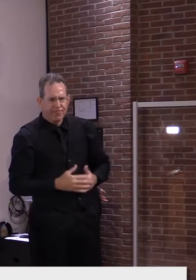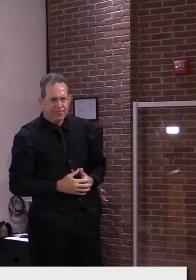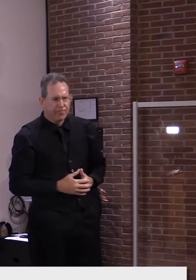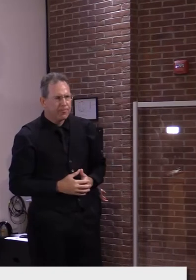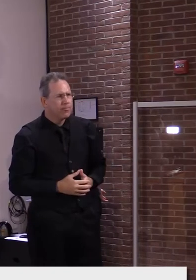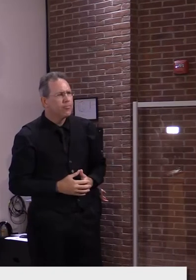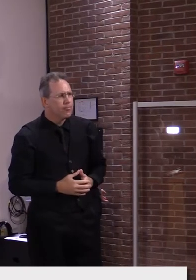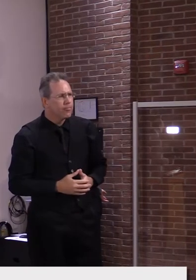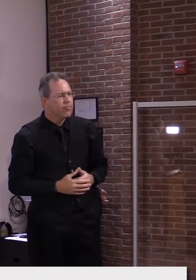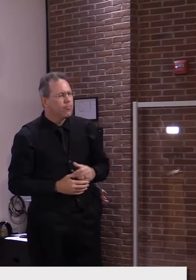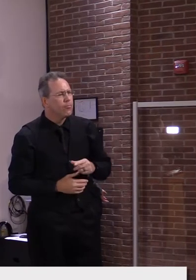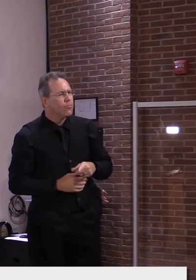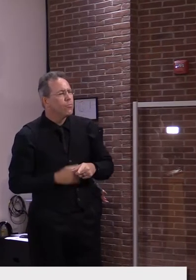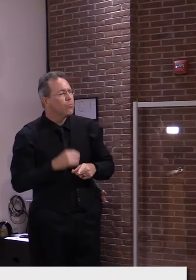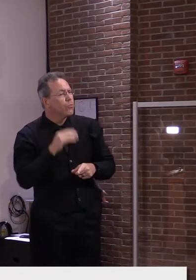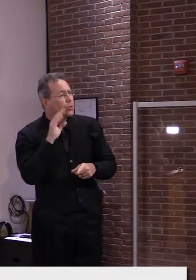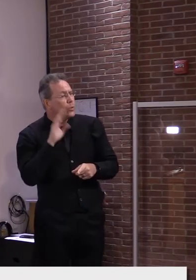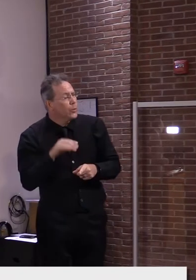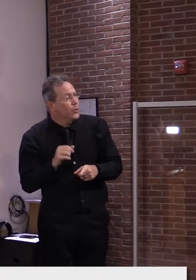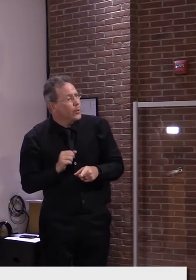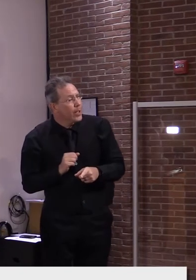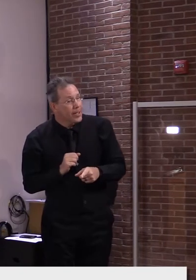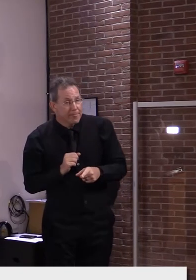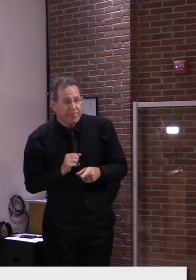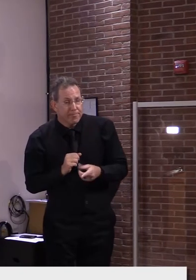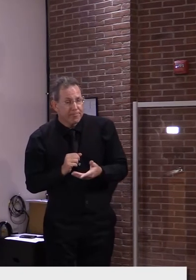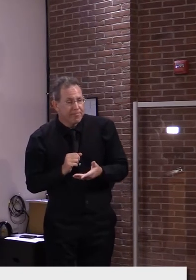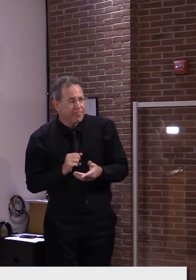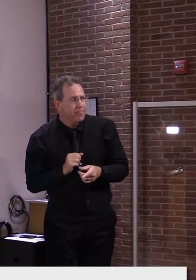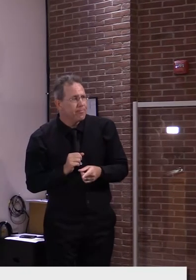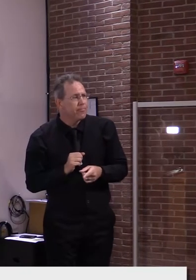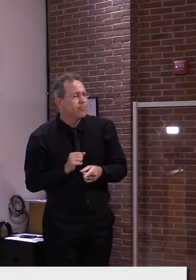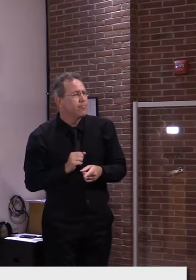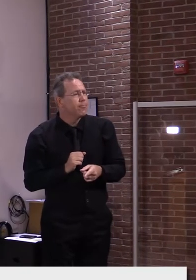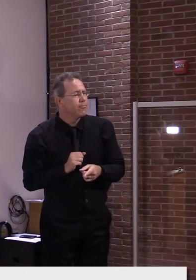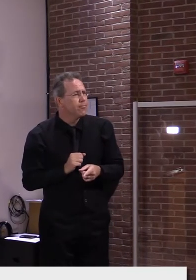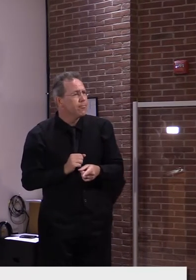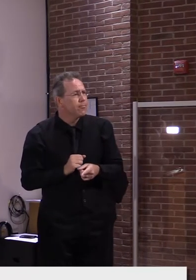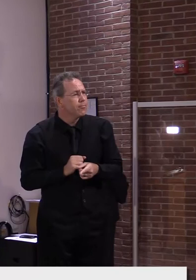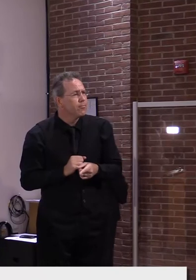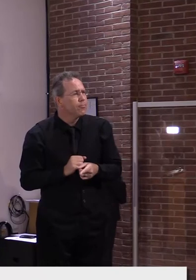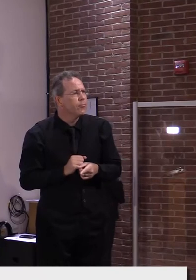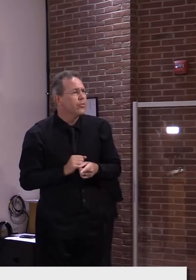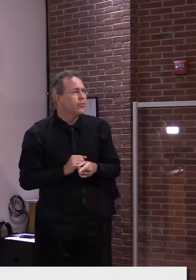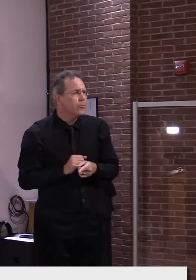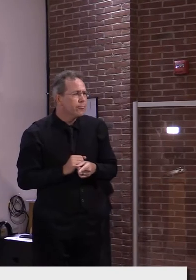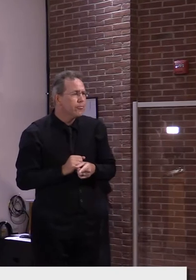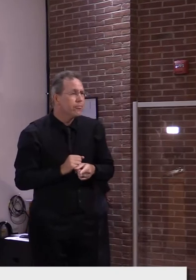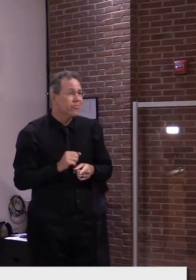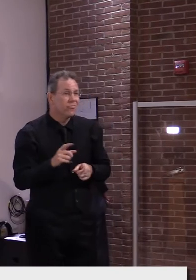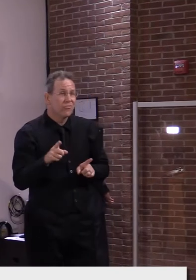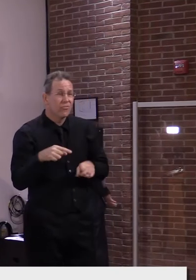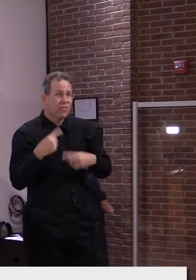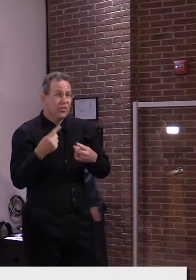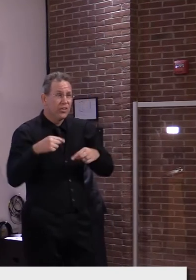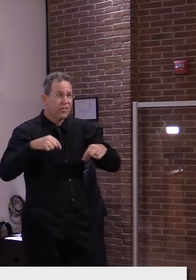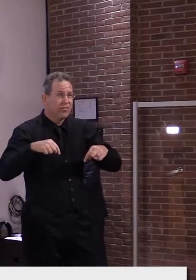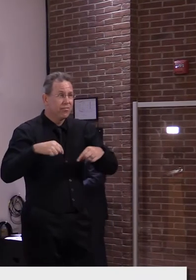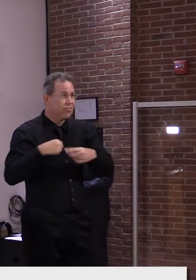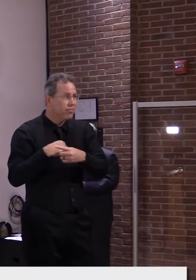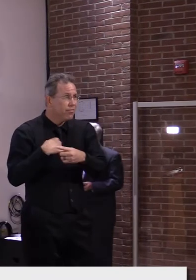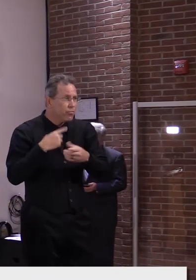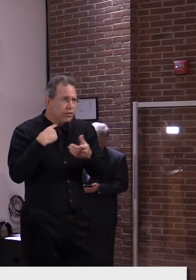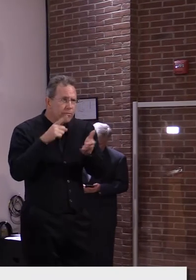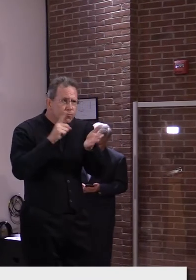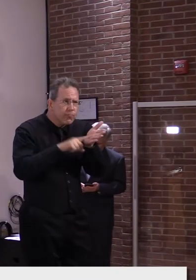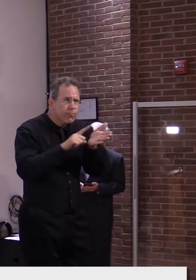the reality is most of the data that we have been adhering to and